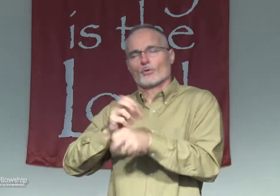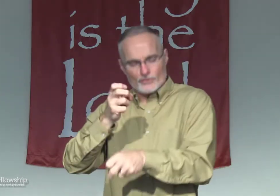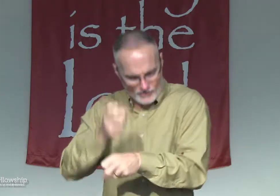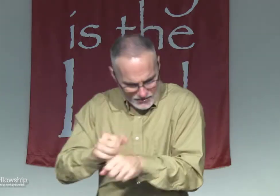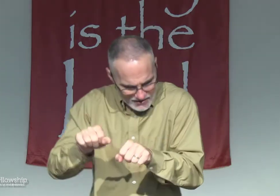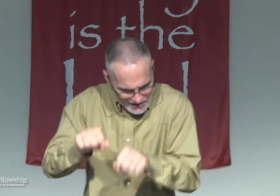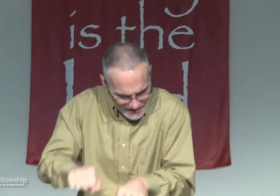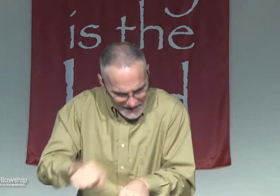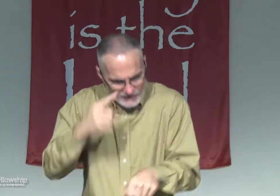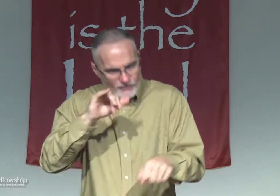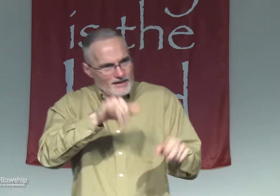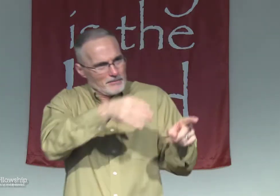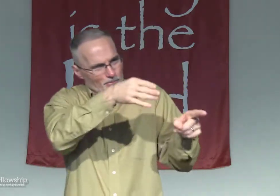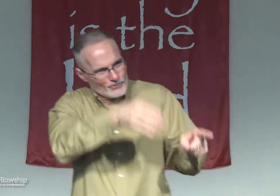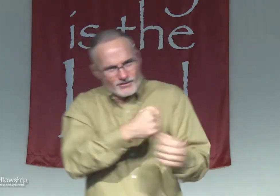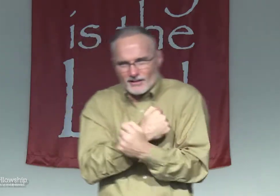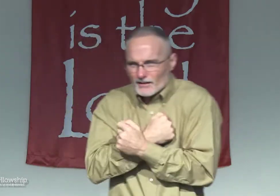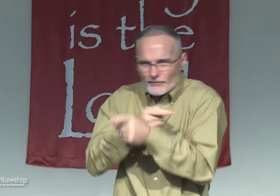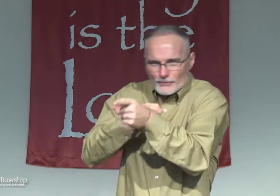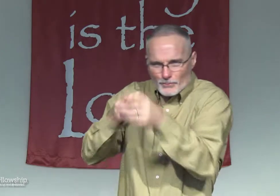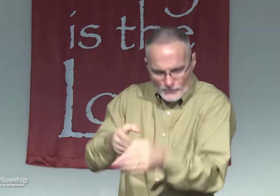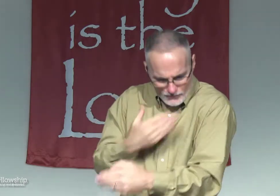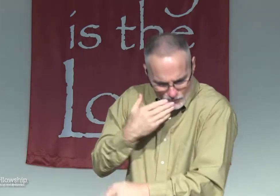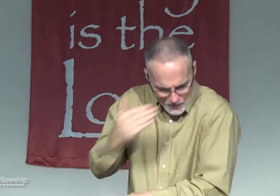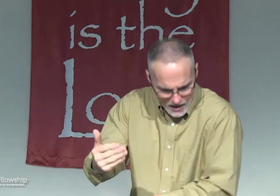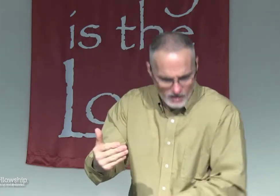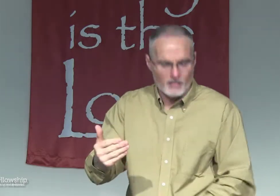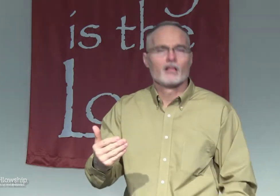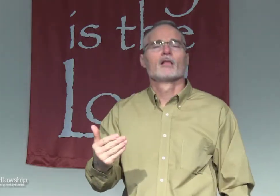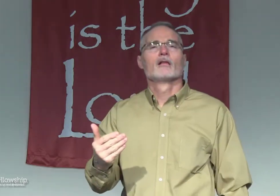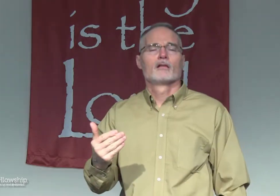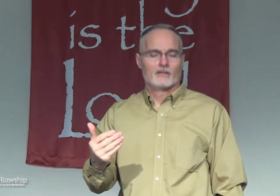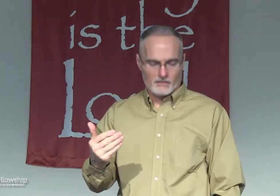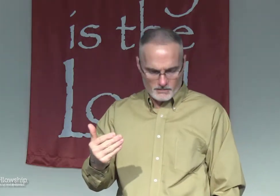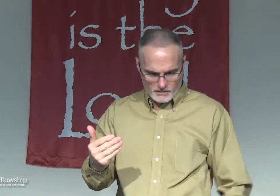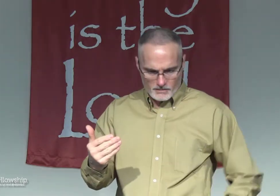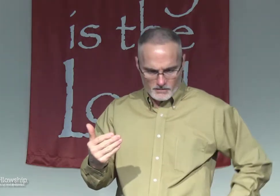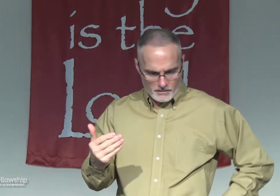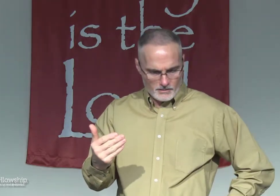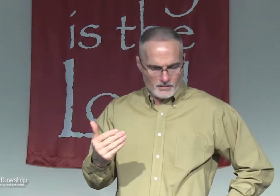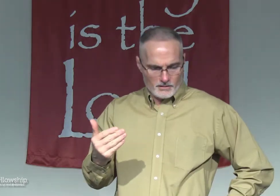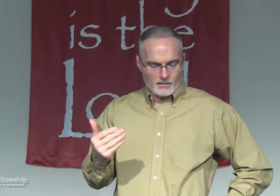set aside my pride. I'm going to work as hard as I can to love that person well.